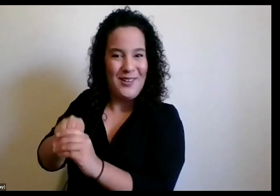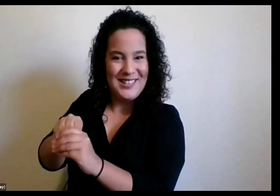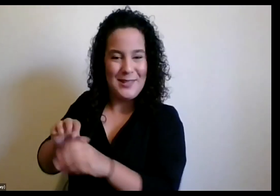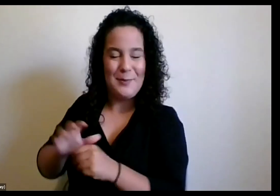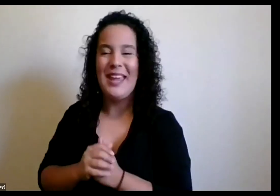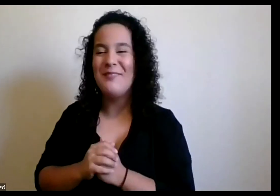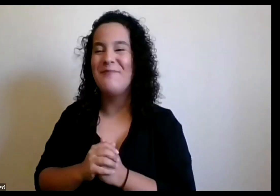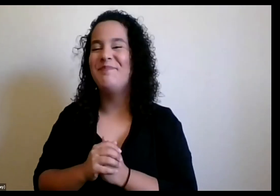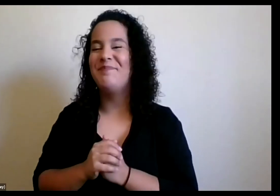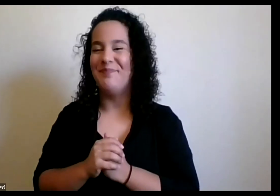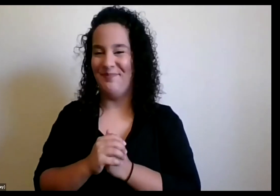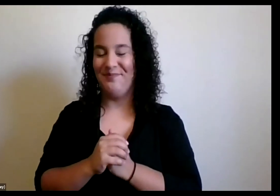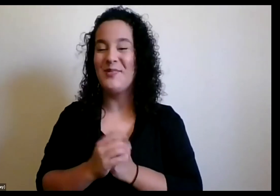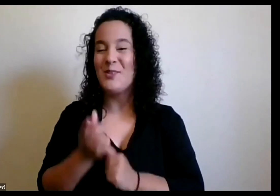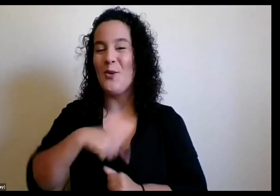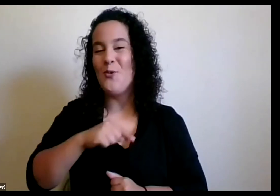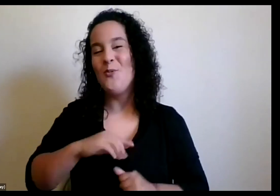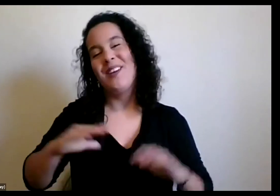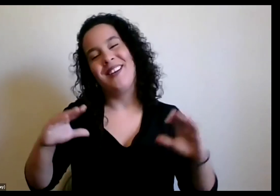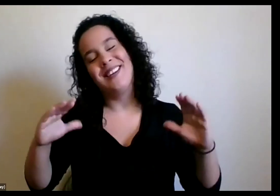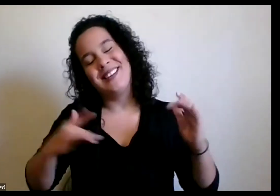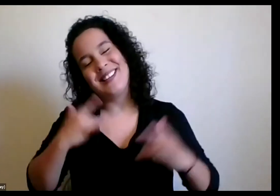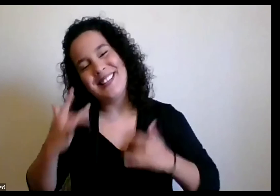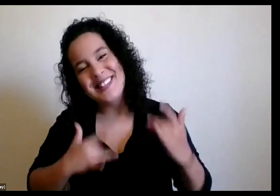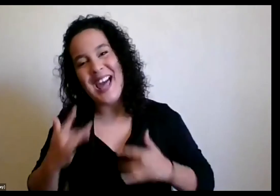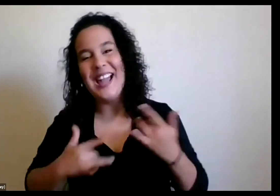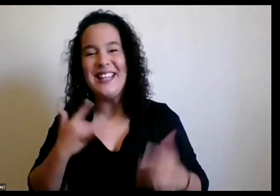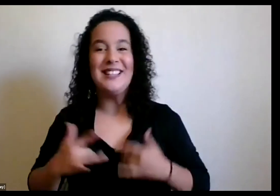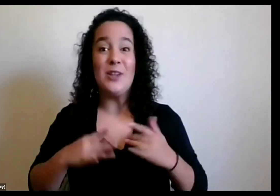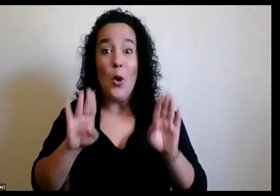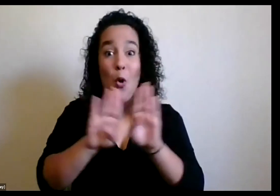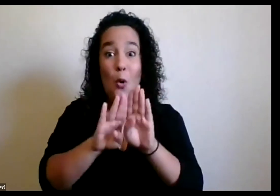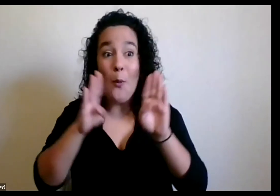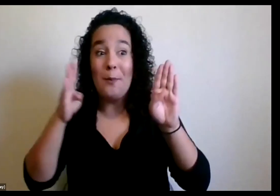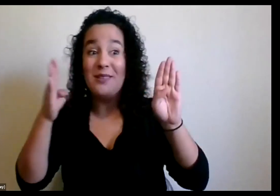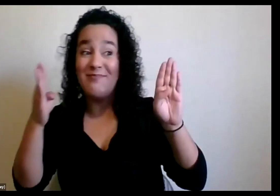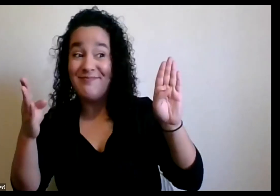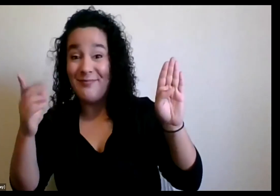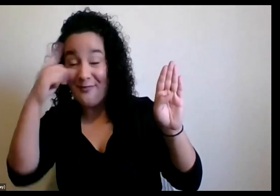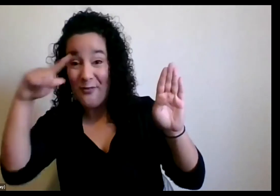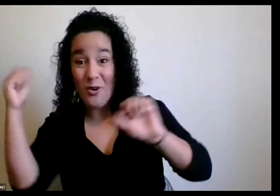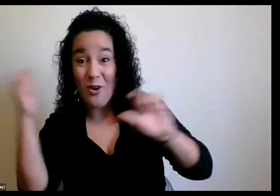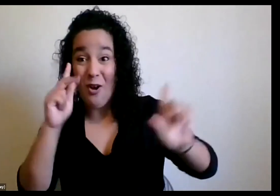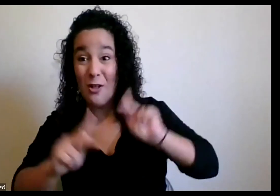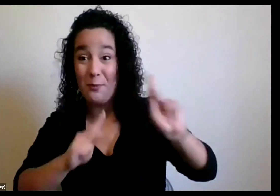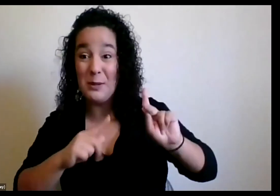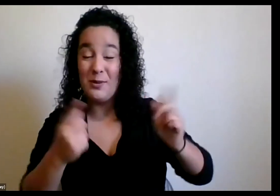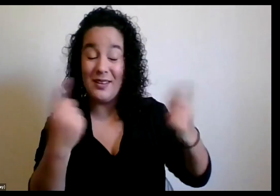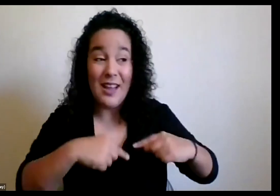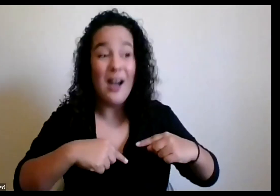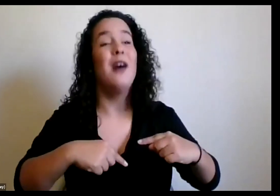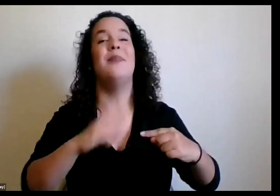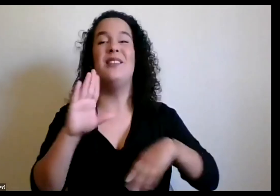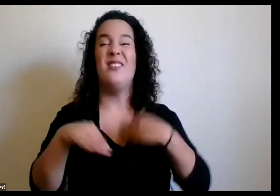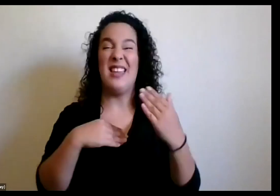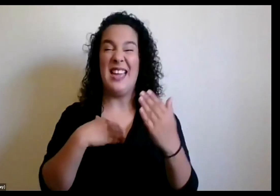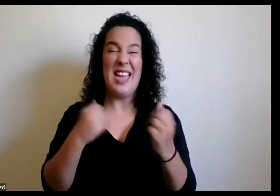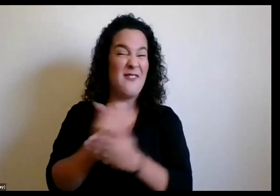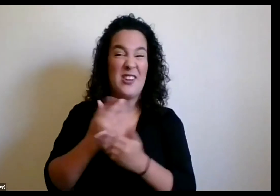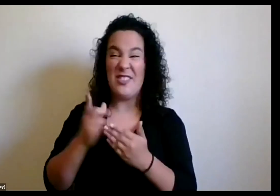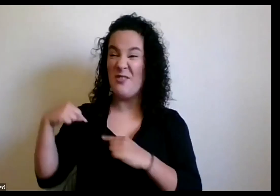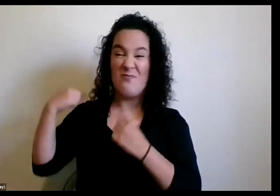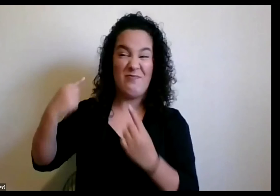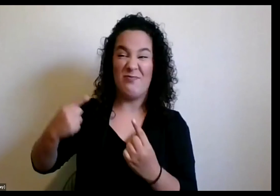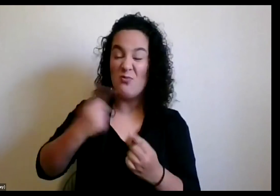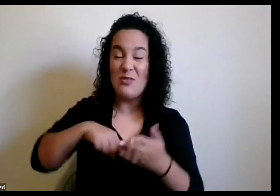really excited to open the door and open the conversation about how we can take all of this robust thinking using all of these provocative ideas and really put